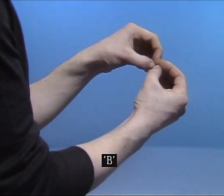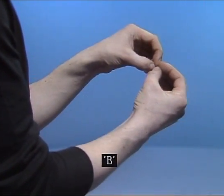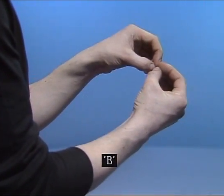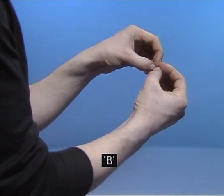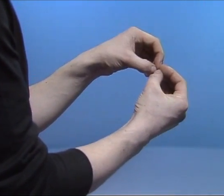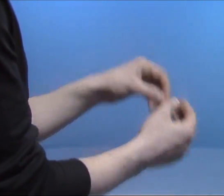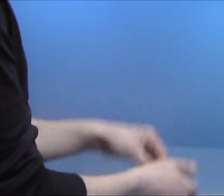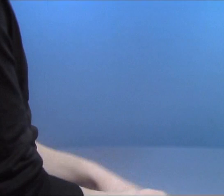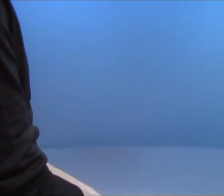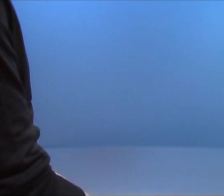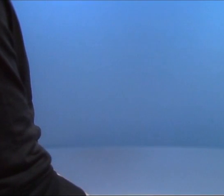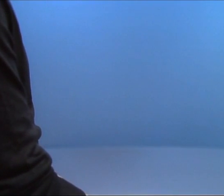B,